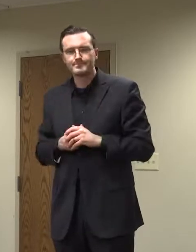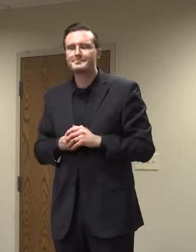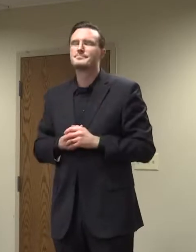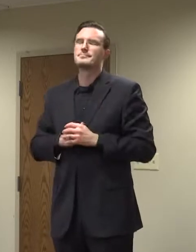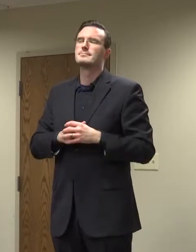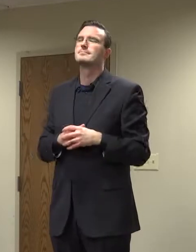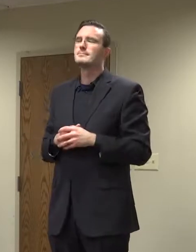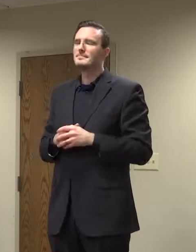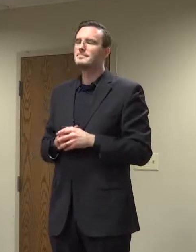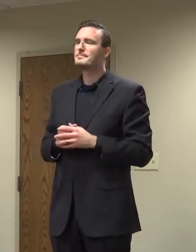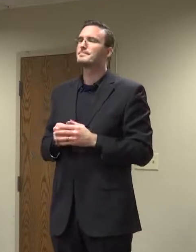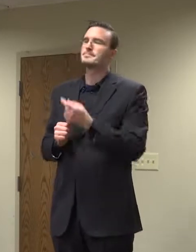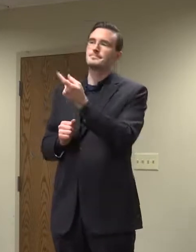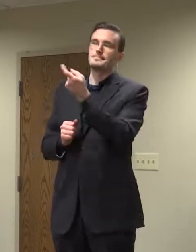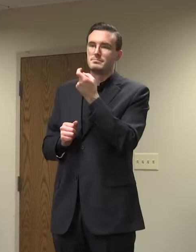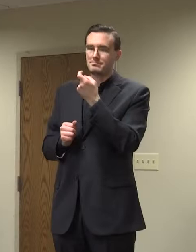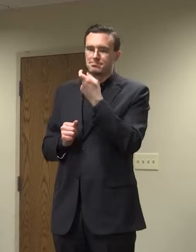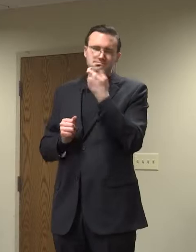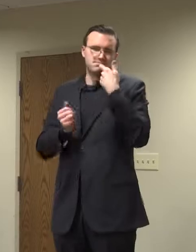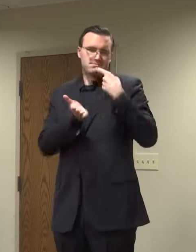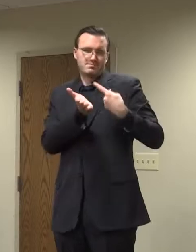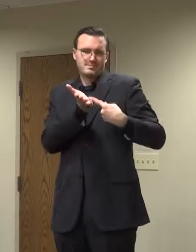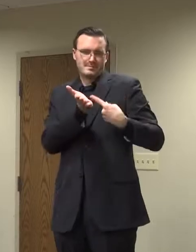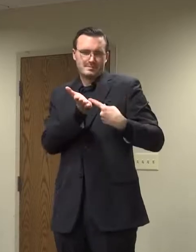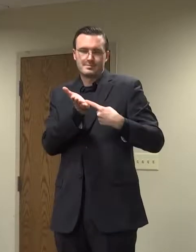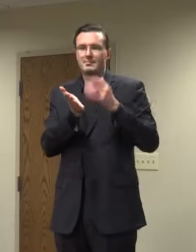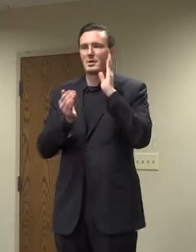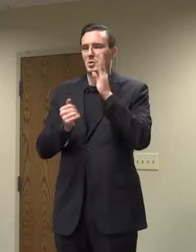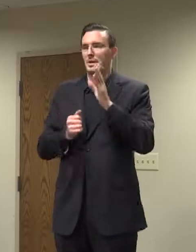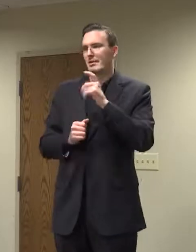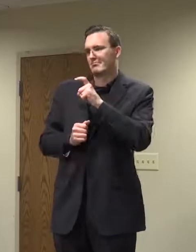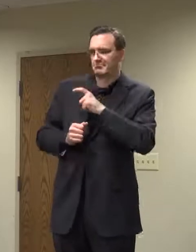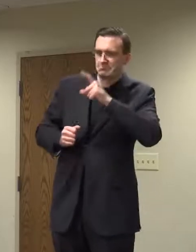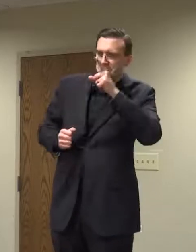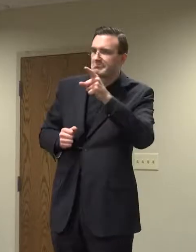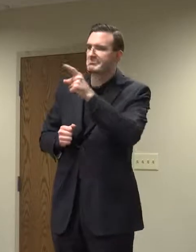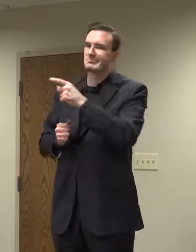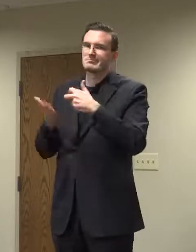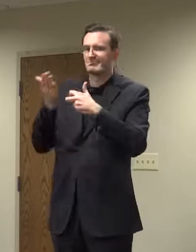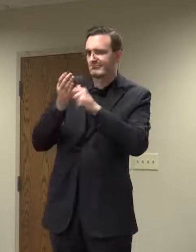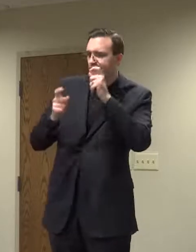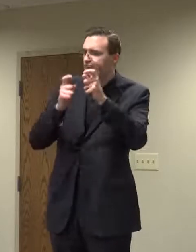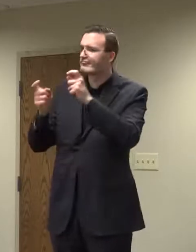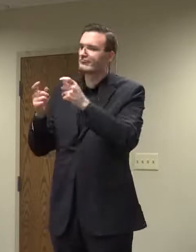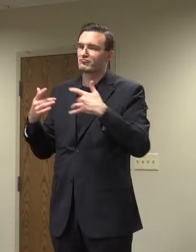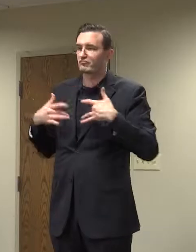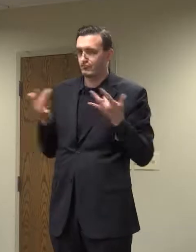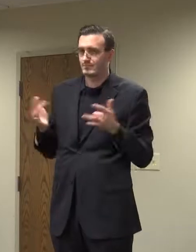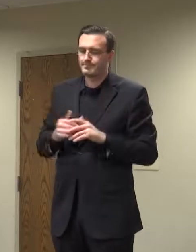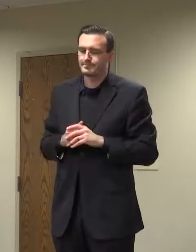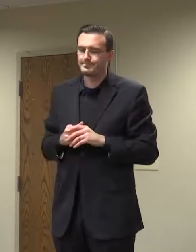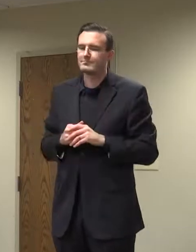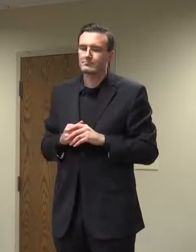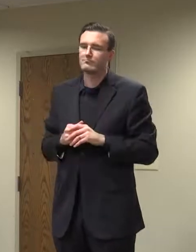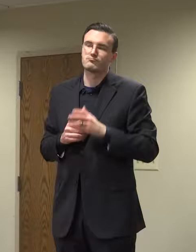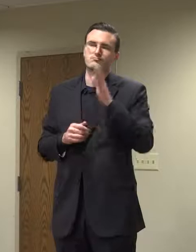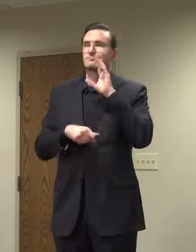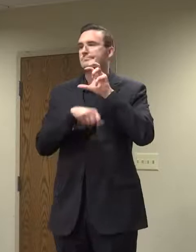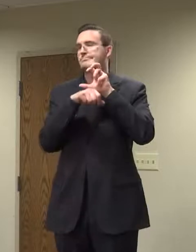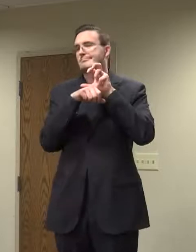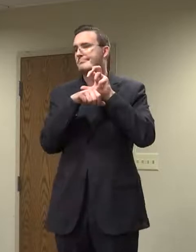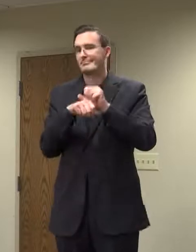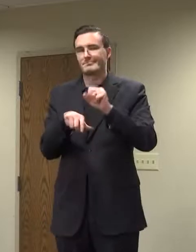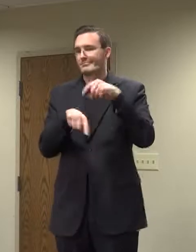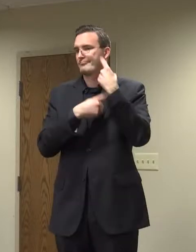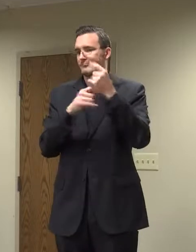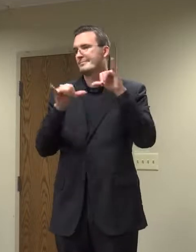the discussion, will we be enforcing, will we be out monitoring, issuing citations? So we will be following our routine procedures,